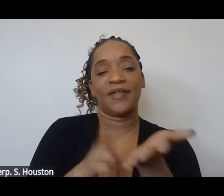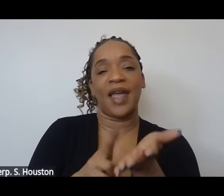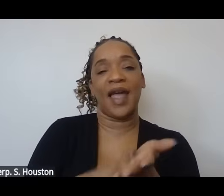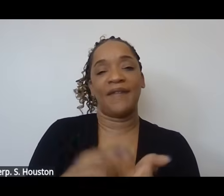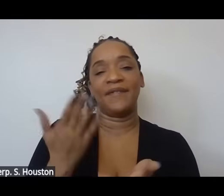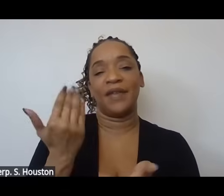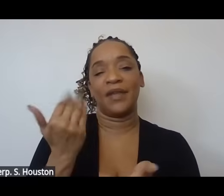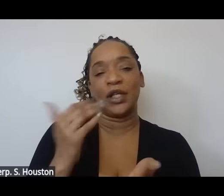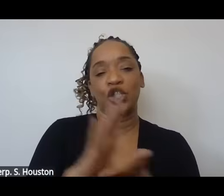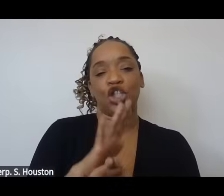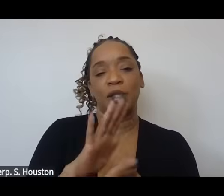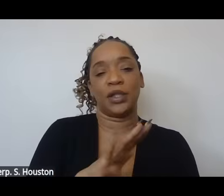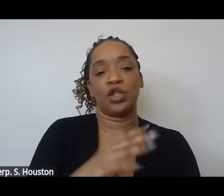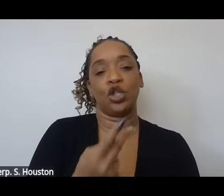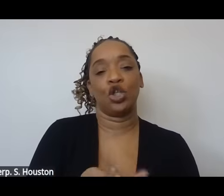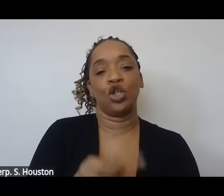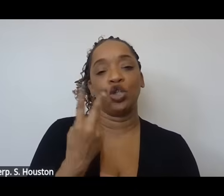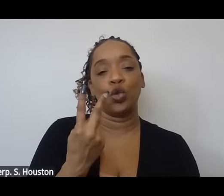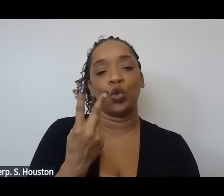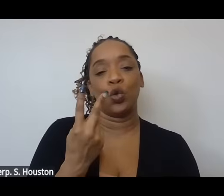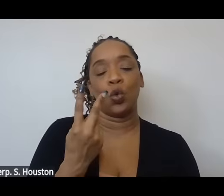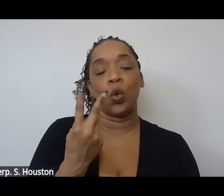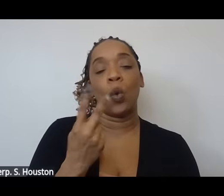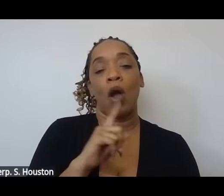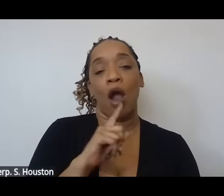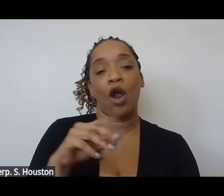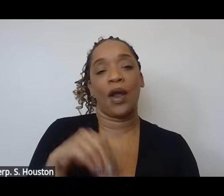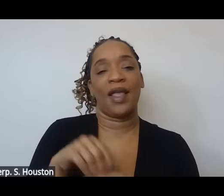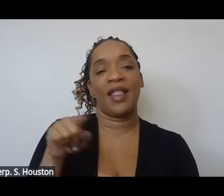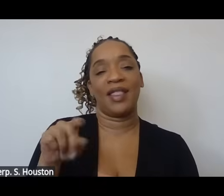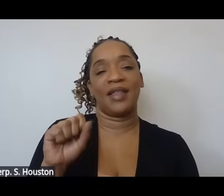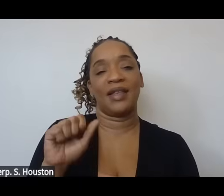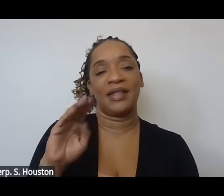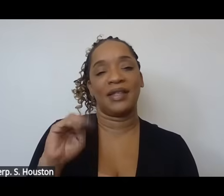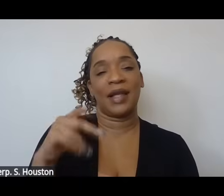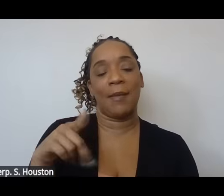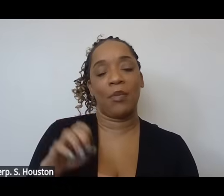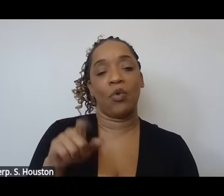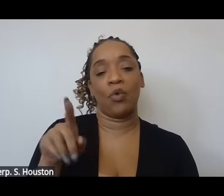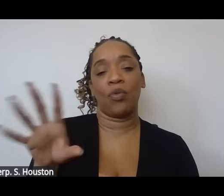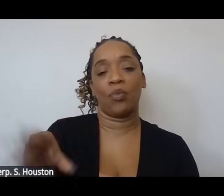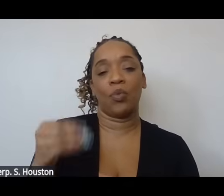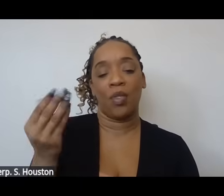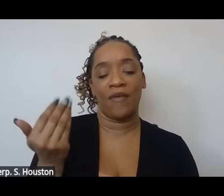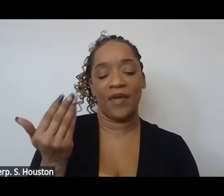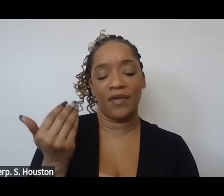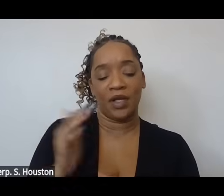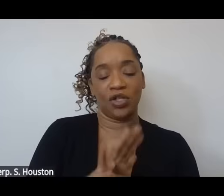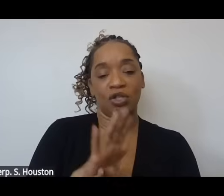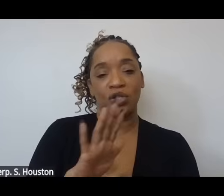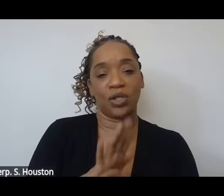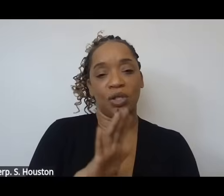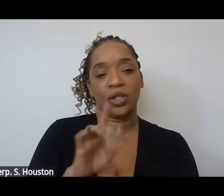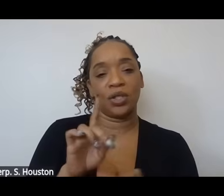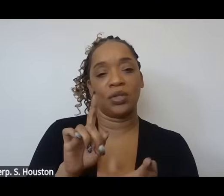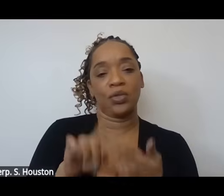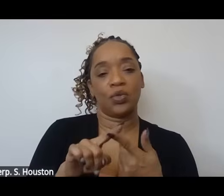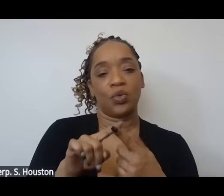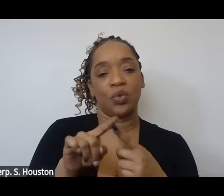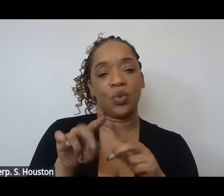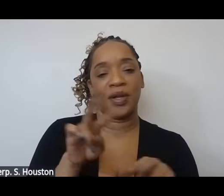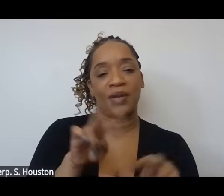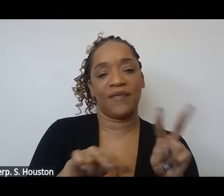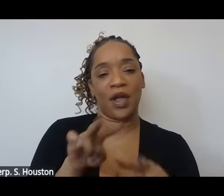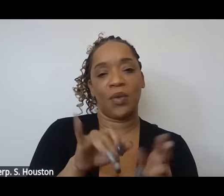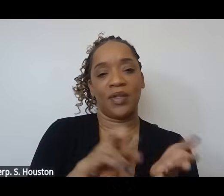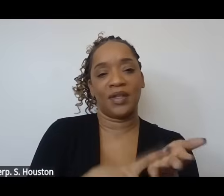sample, and you pull the universe of 15 sheets to evaluate the signature, and the